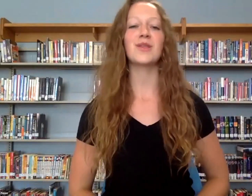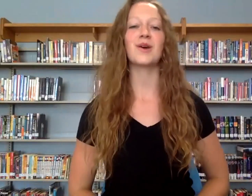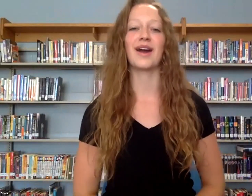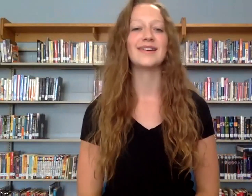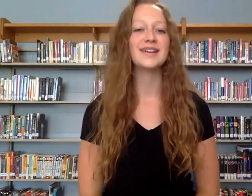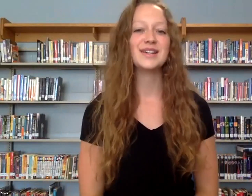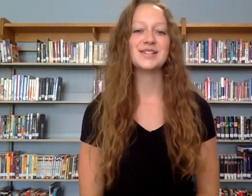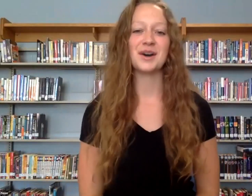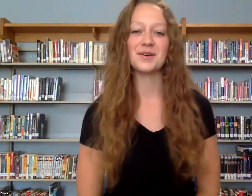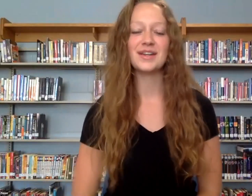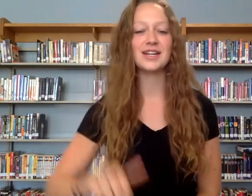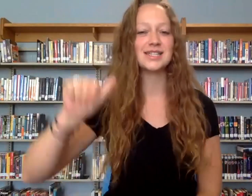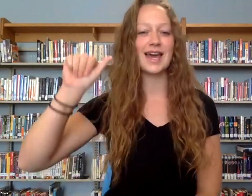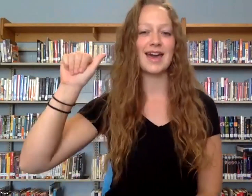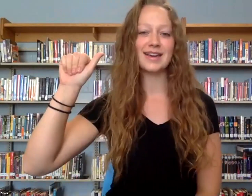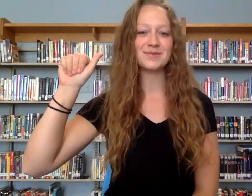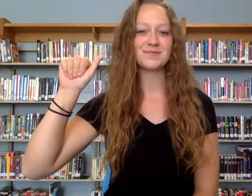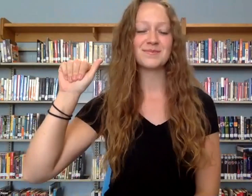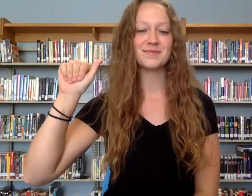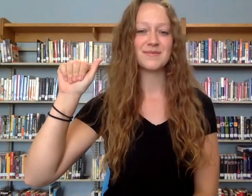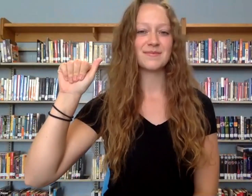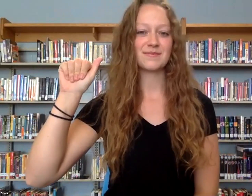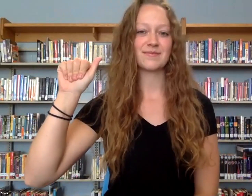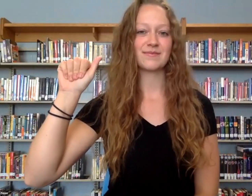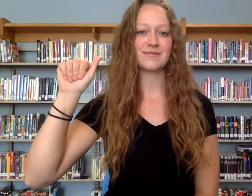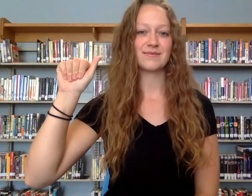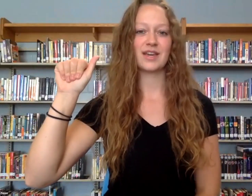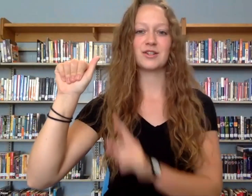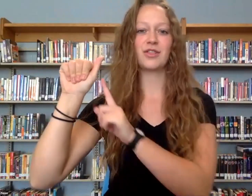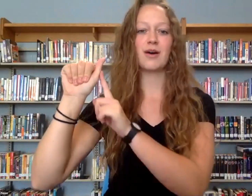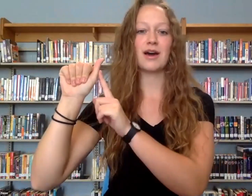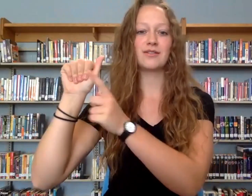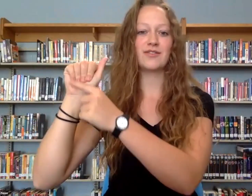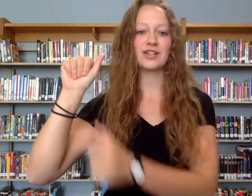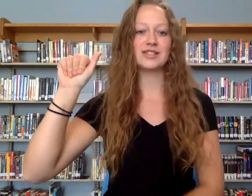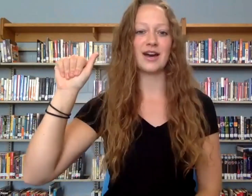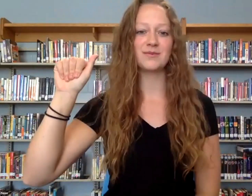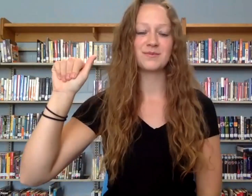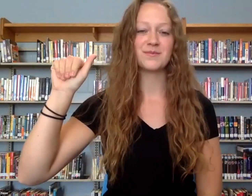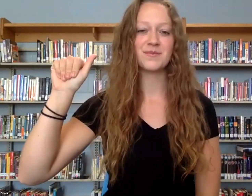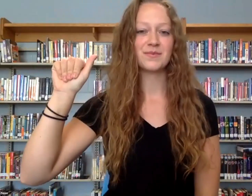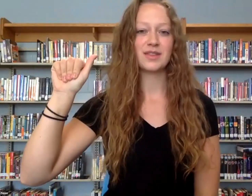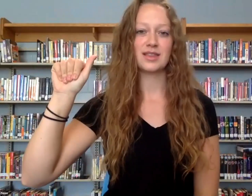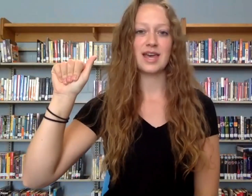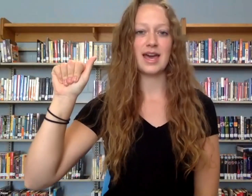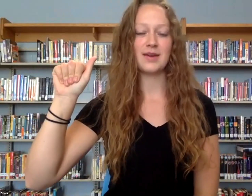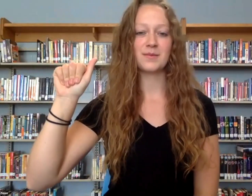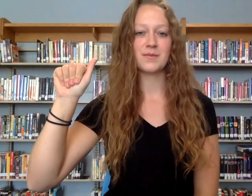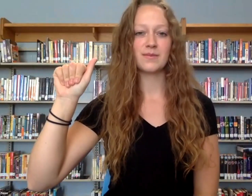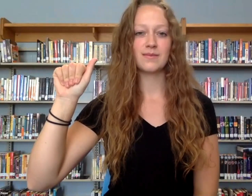Okay, so here's A. Got your thumb out, fingers down. A.